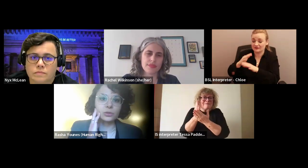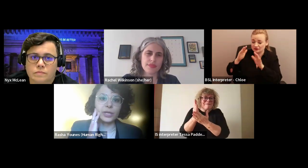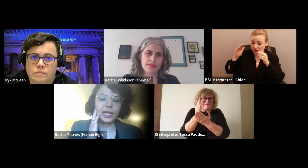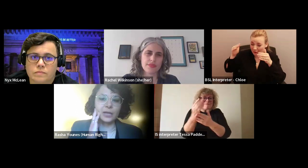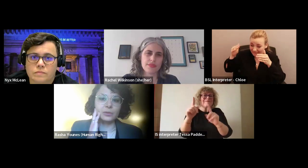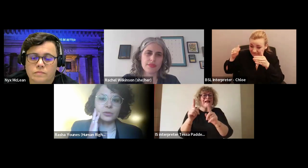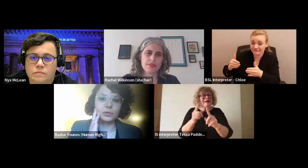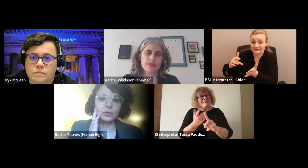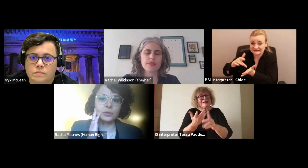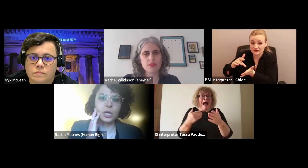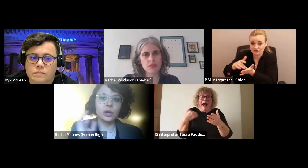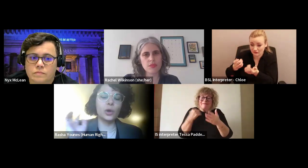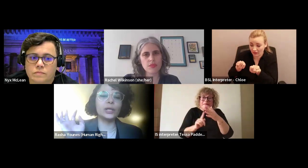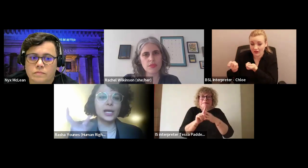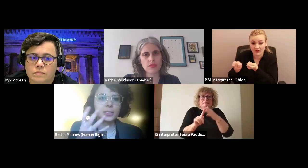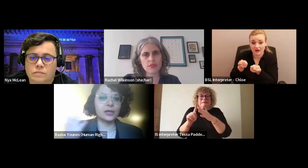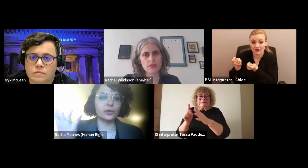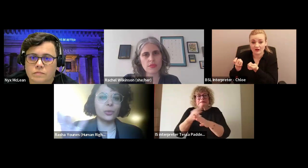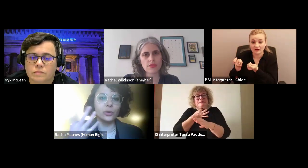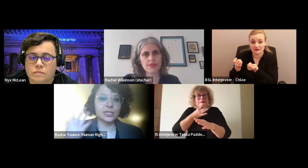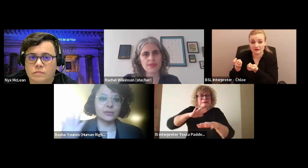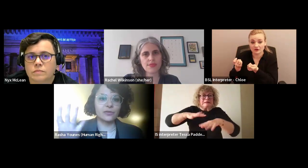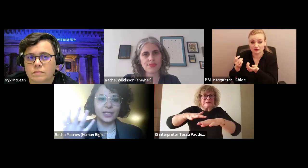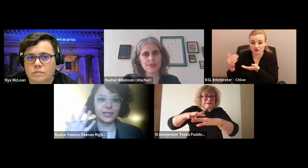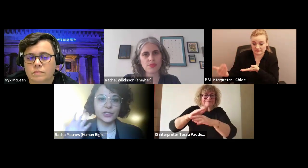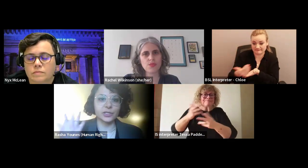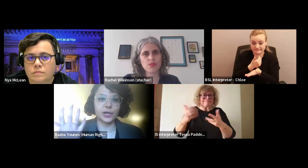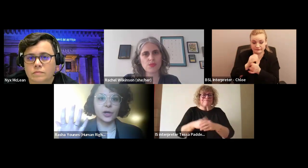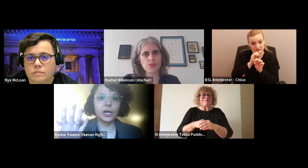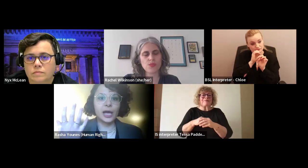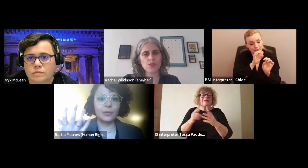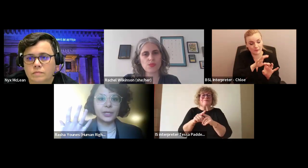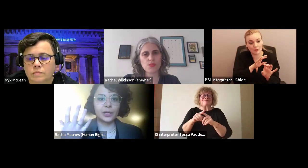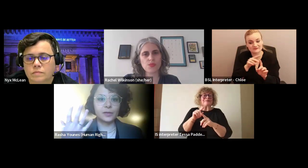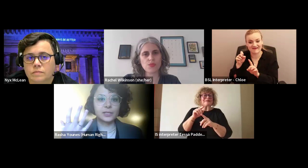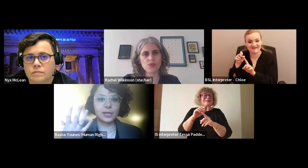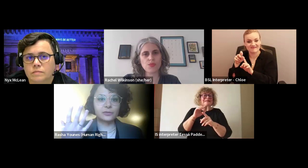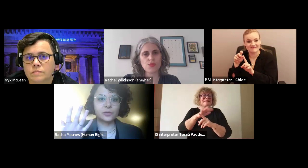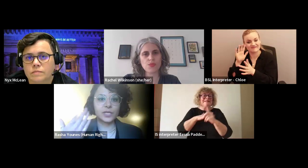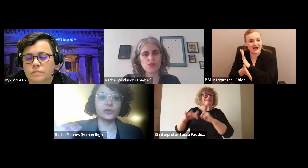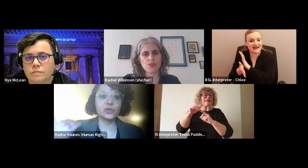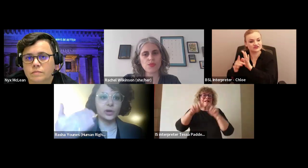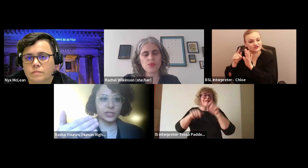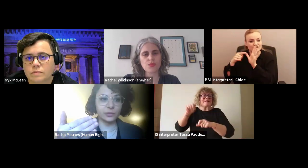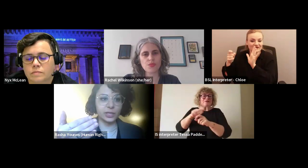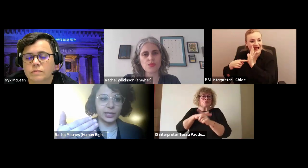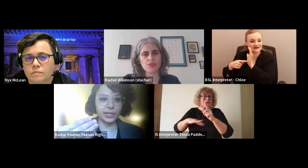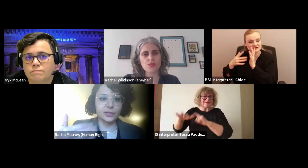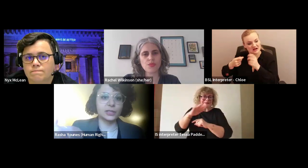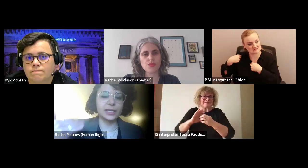central to being able to coalesce and report some of the violations that are happening on these platforms and